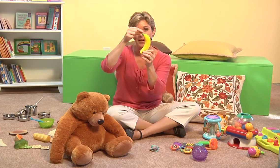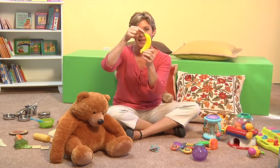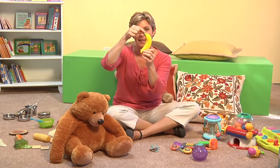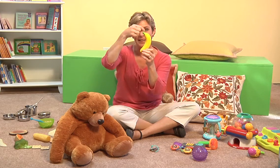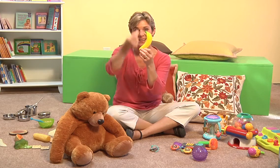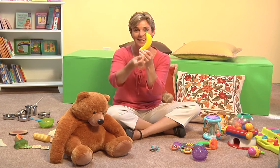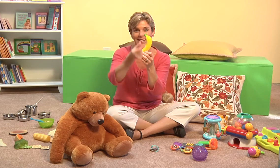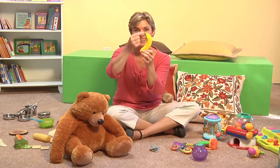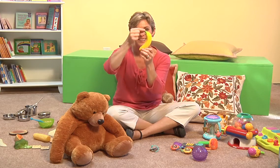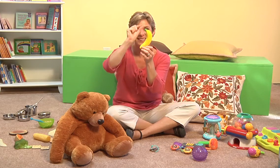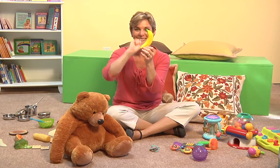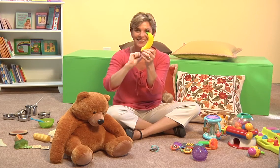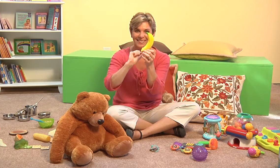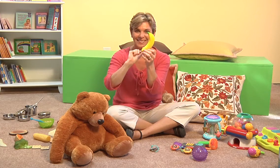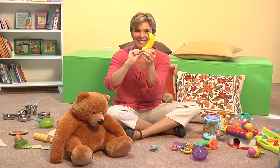banana.